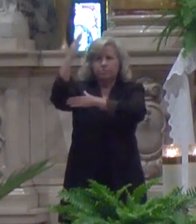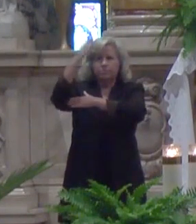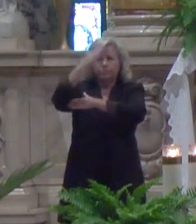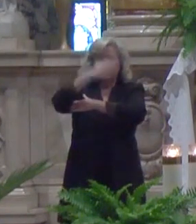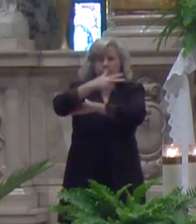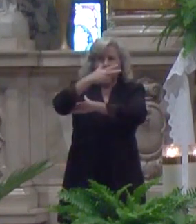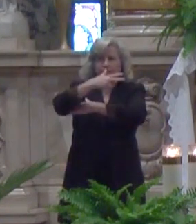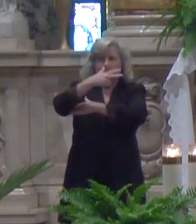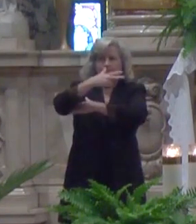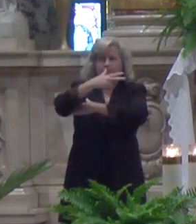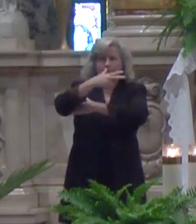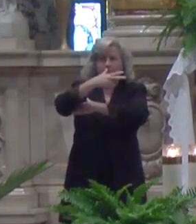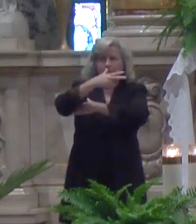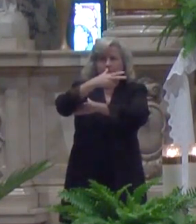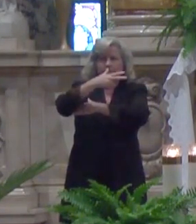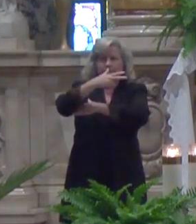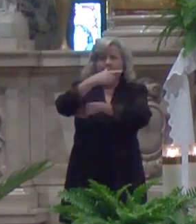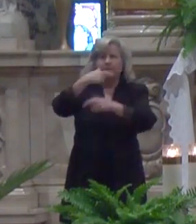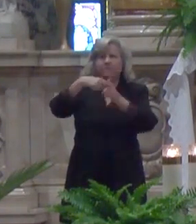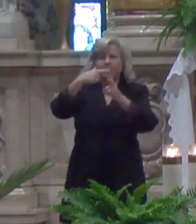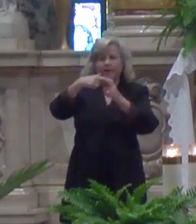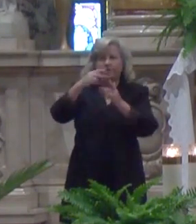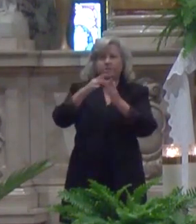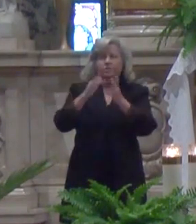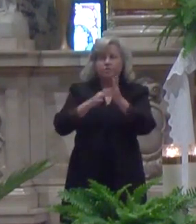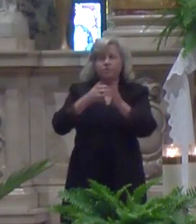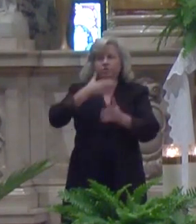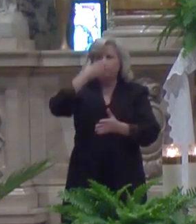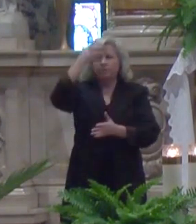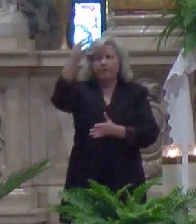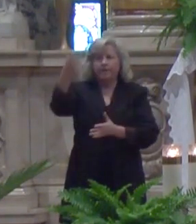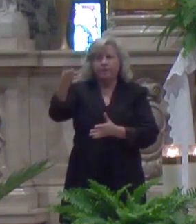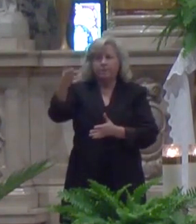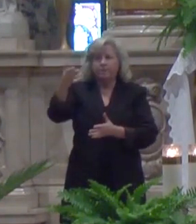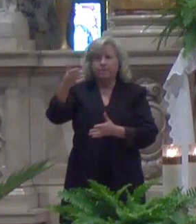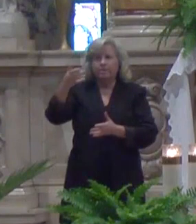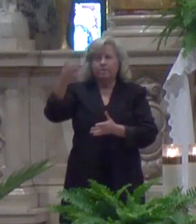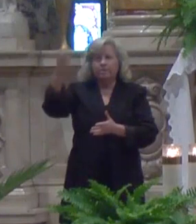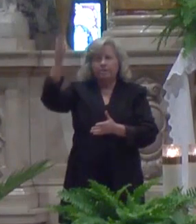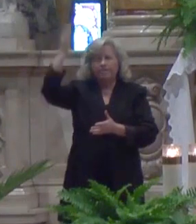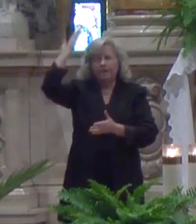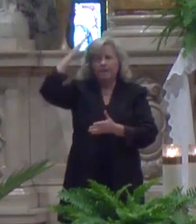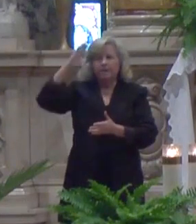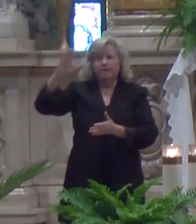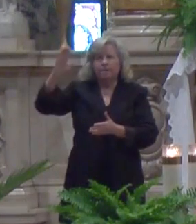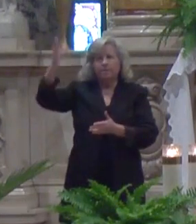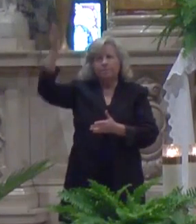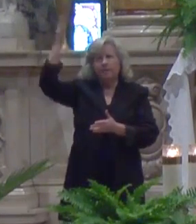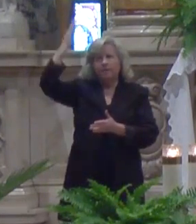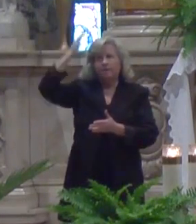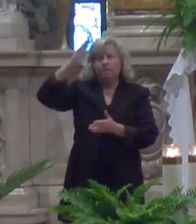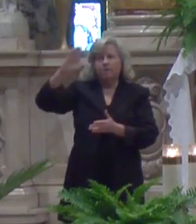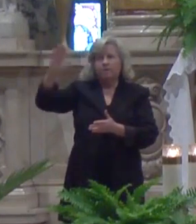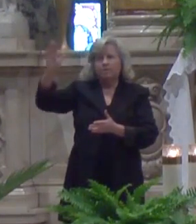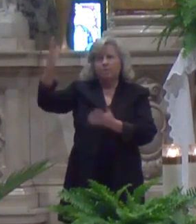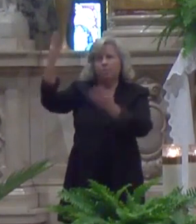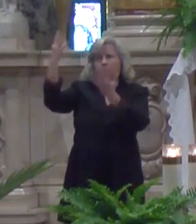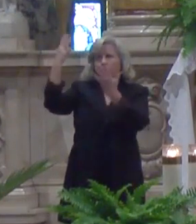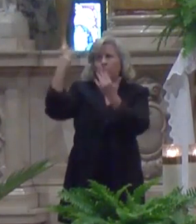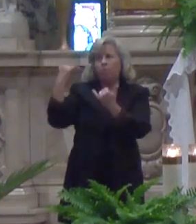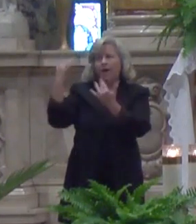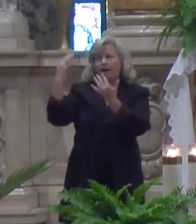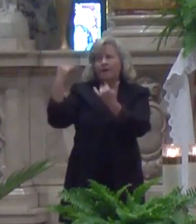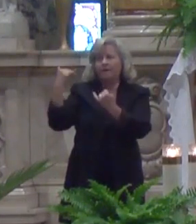about 3:00, Jesus cried out in a loud voice, "Eli, Eli, lema sabachthani,"